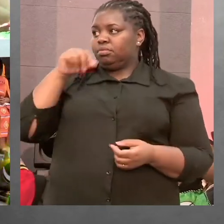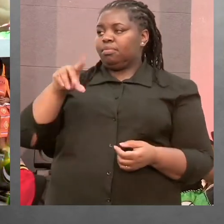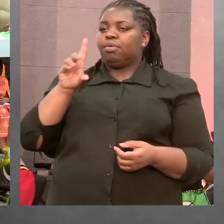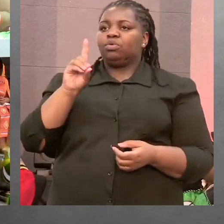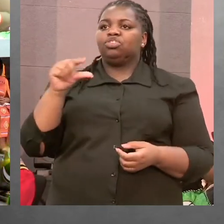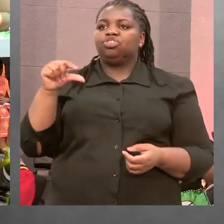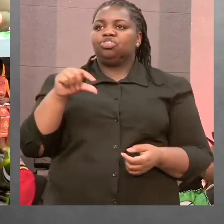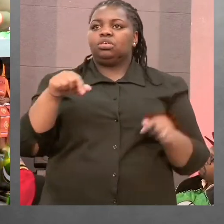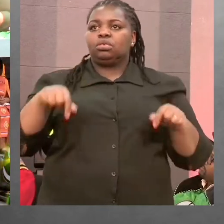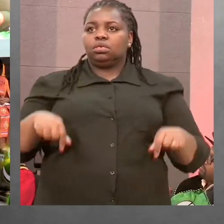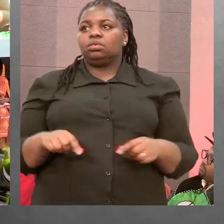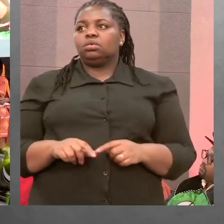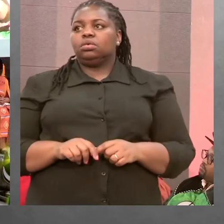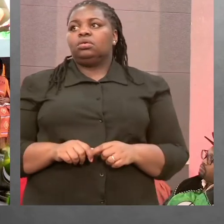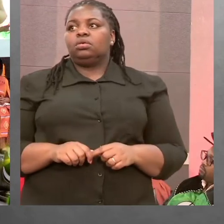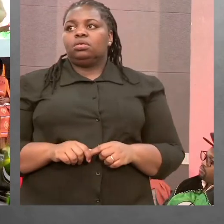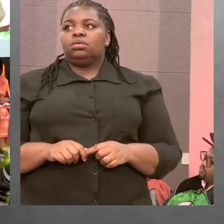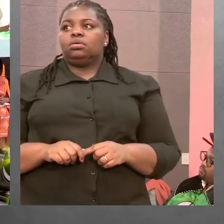here.